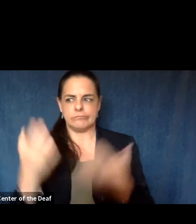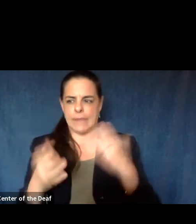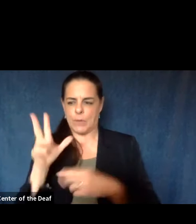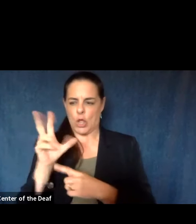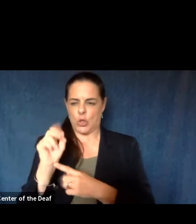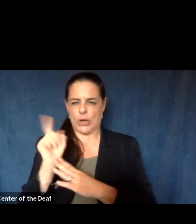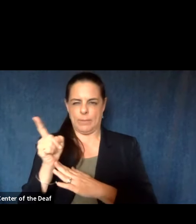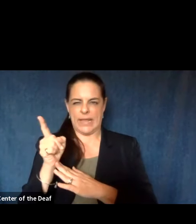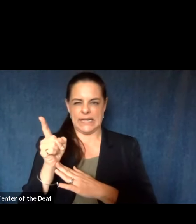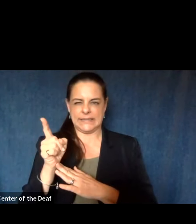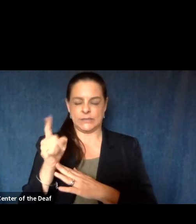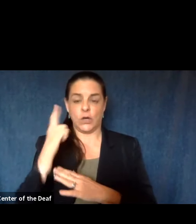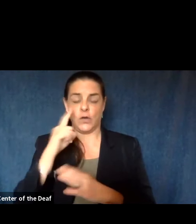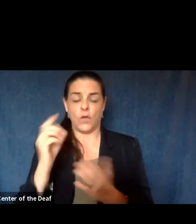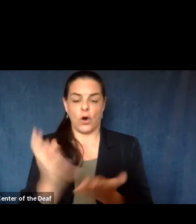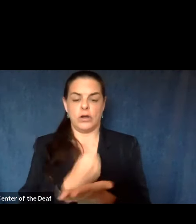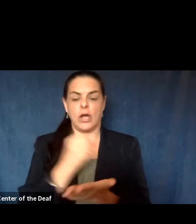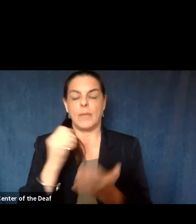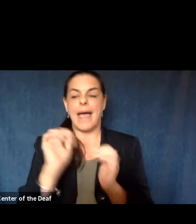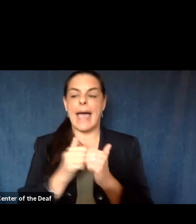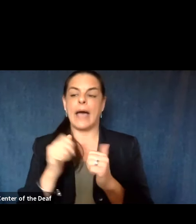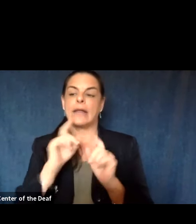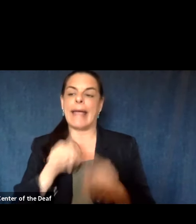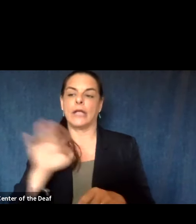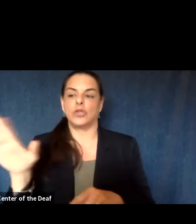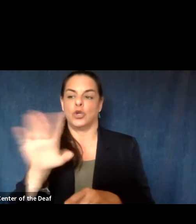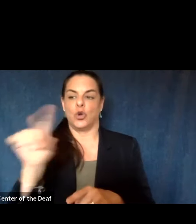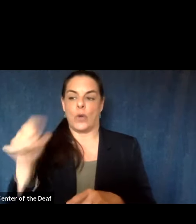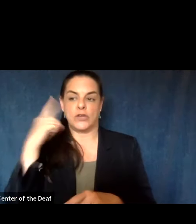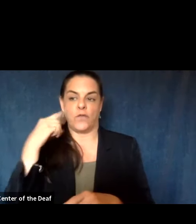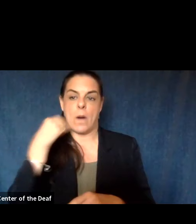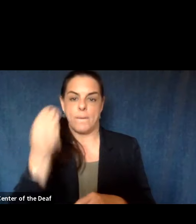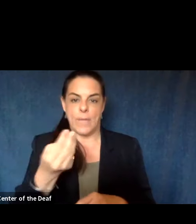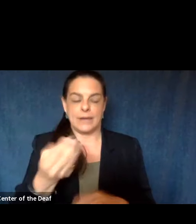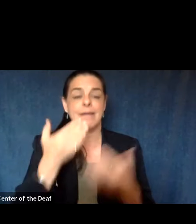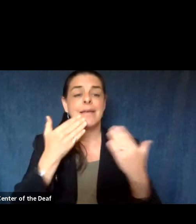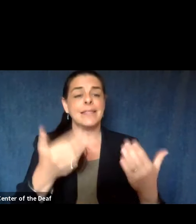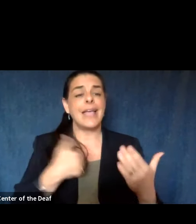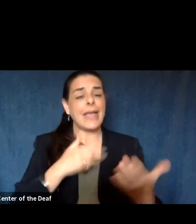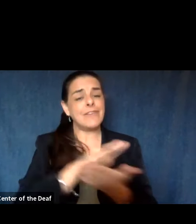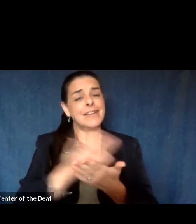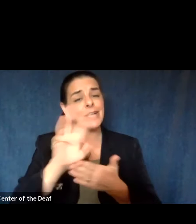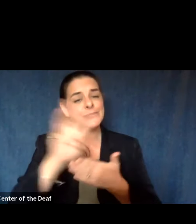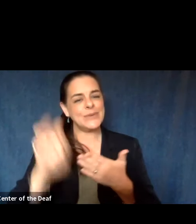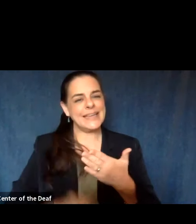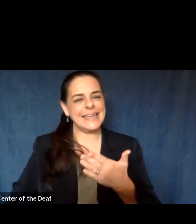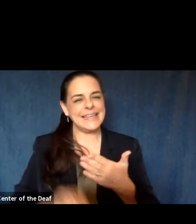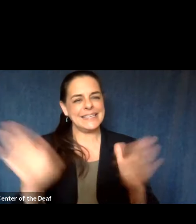so minutes for an opportunity and ways to get your questions answered for Monday. Thank you, and have a nice weekend.